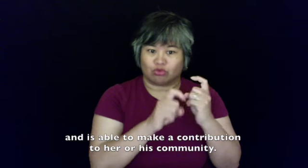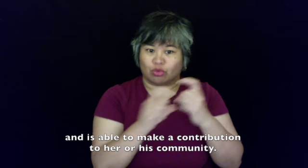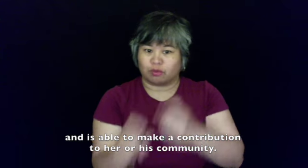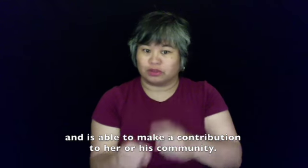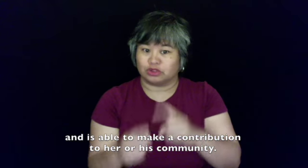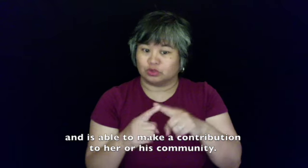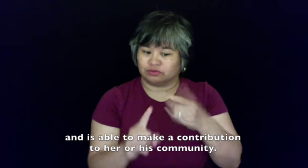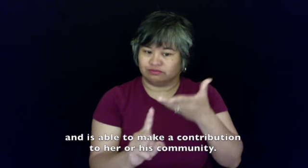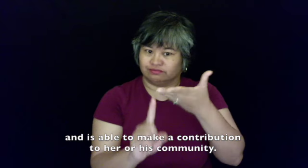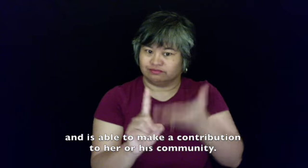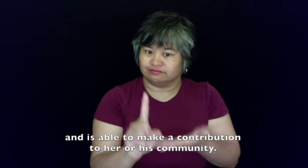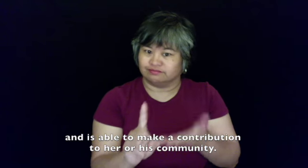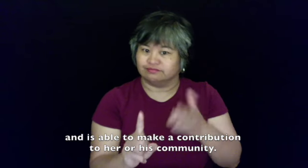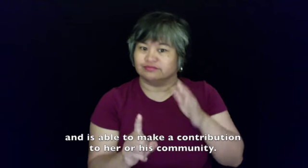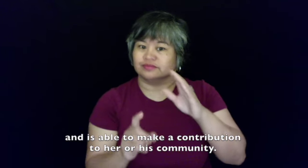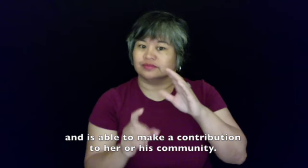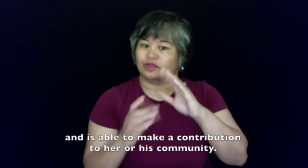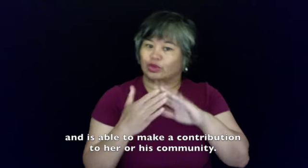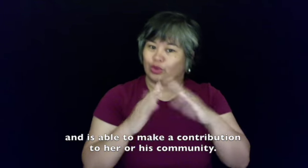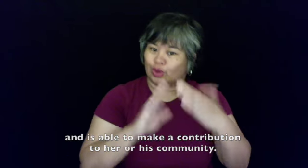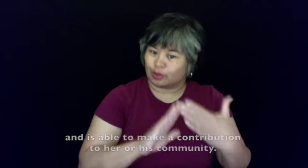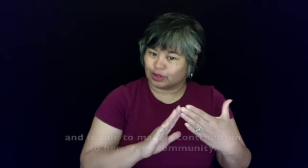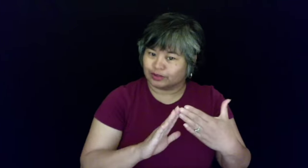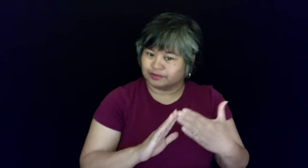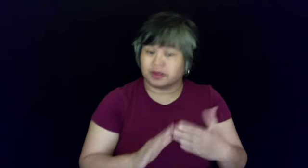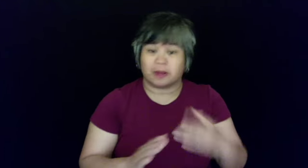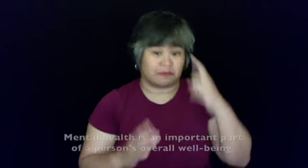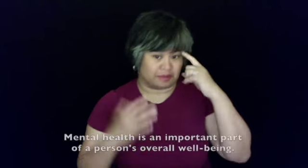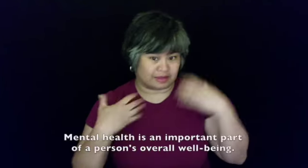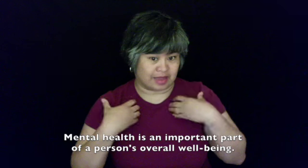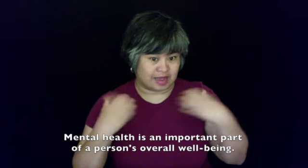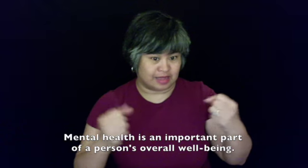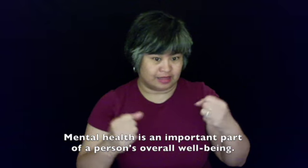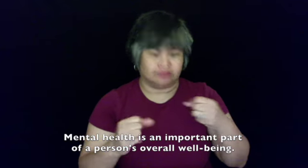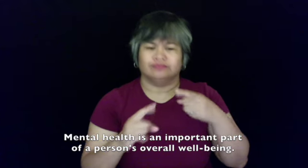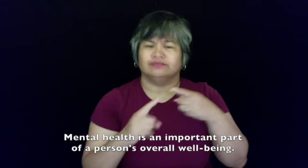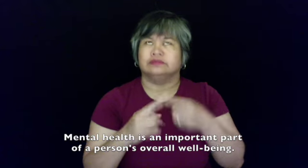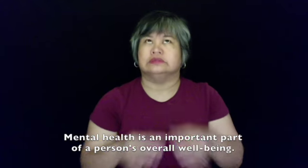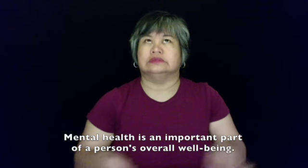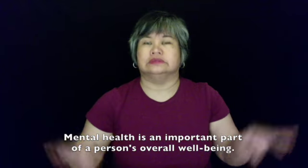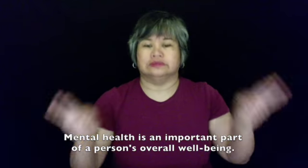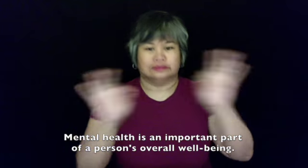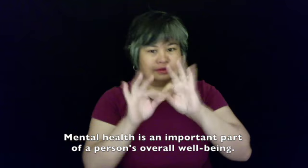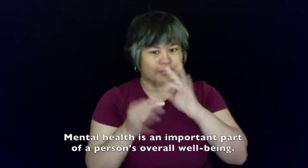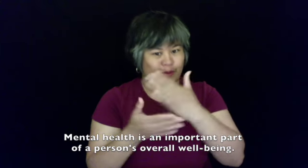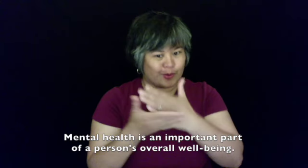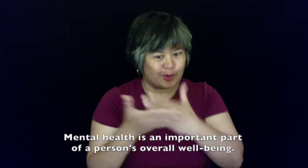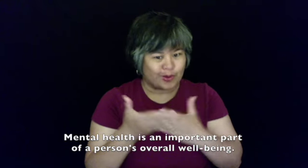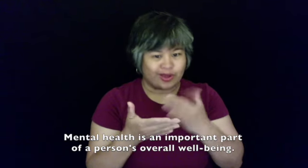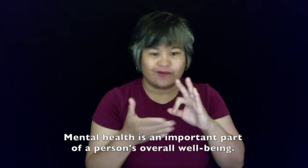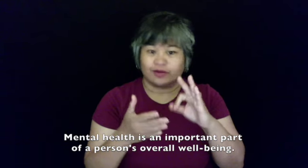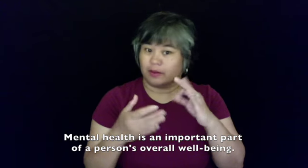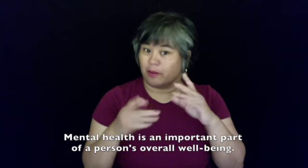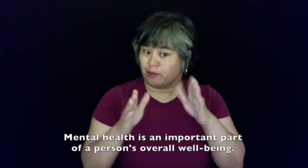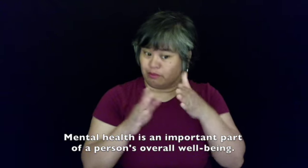a contribution to her or his community. Mental health is an important part of a person's overall